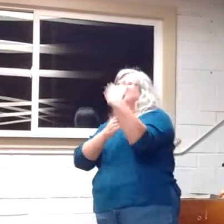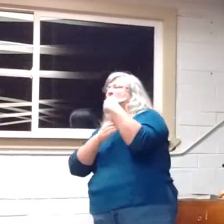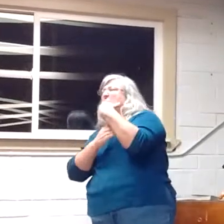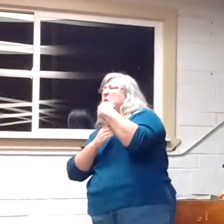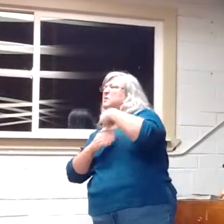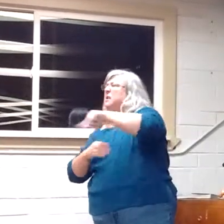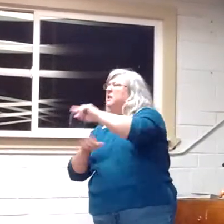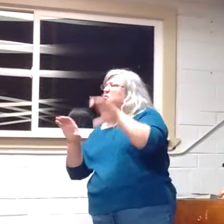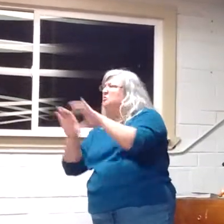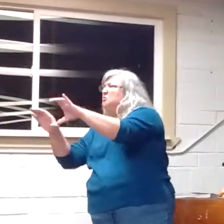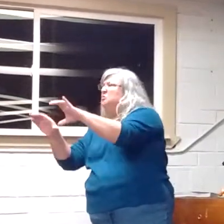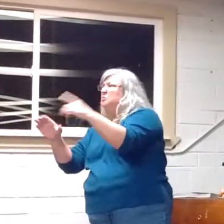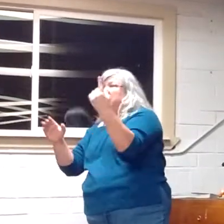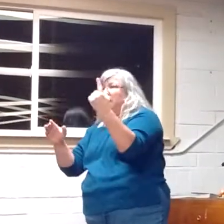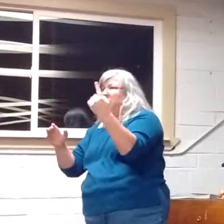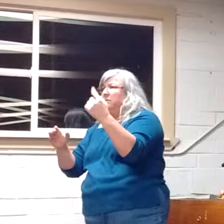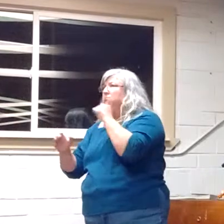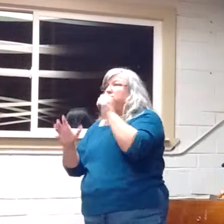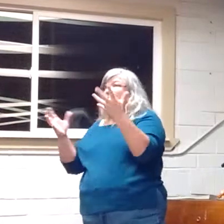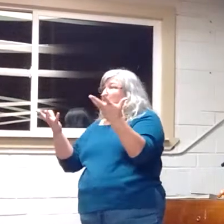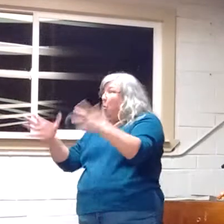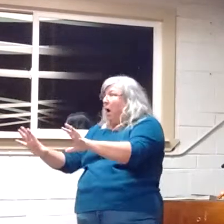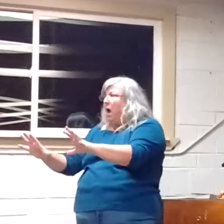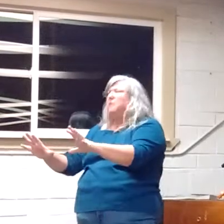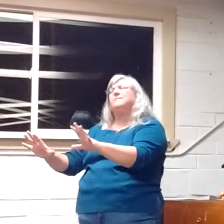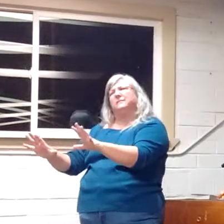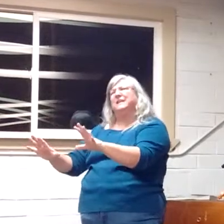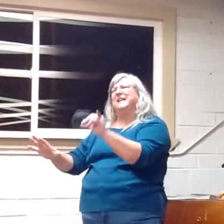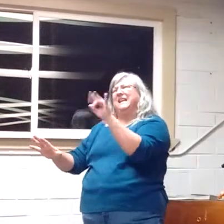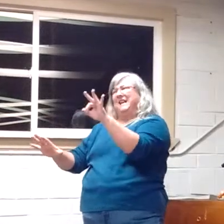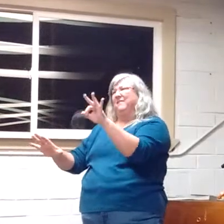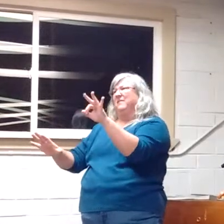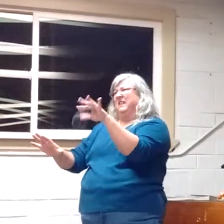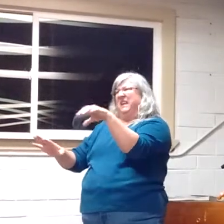and if they do, then it is time to reevaluate.